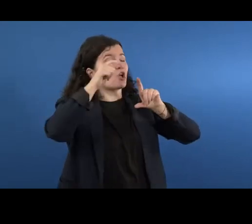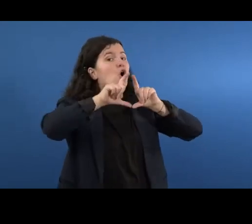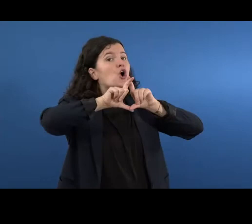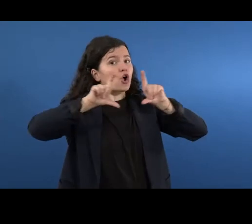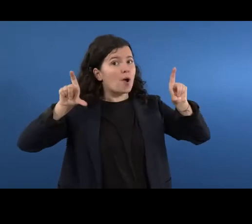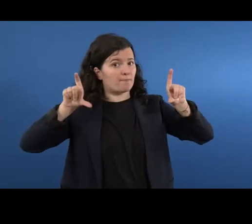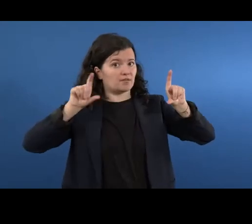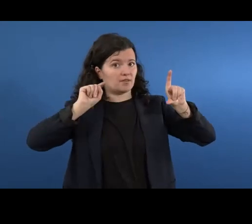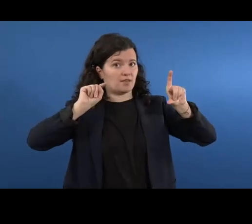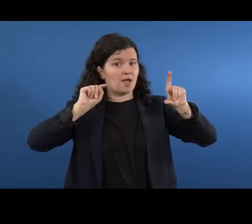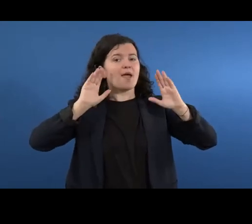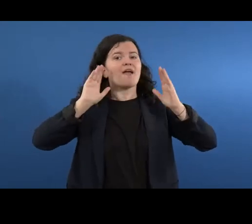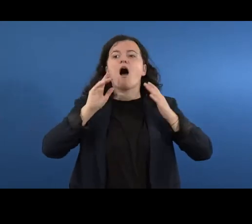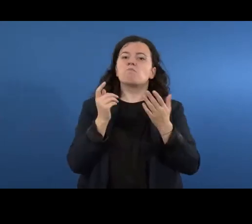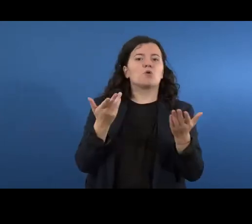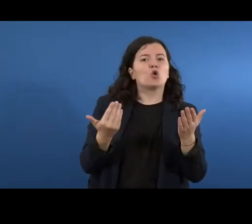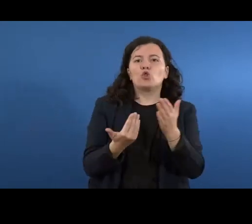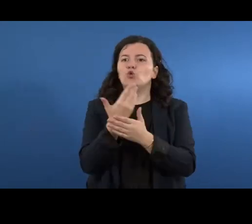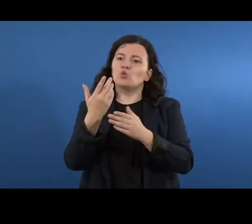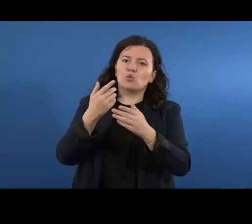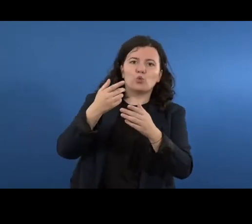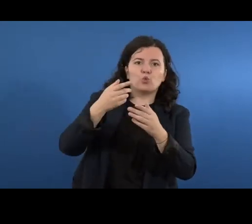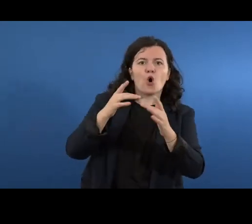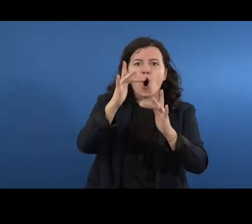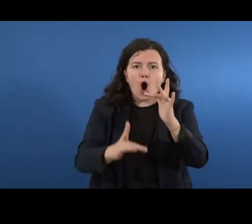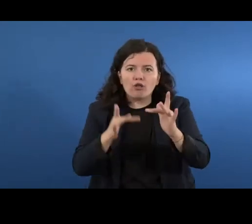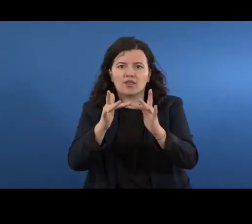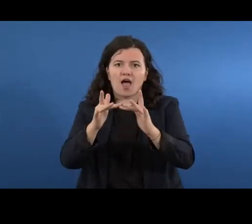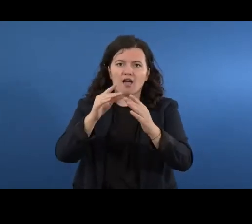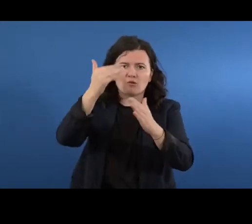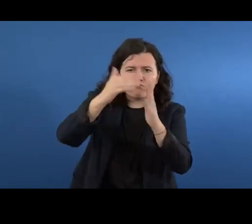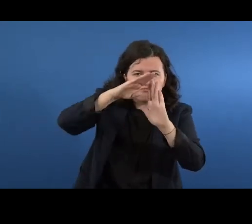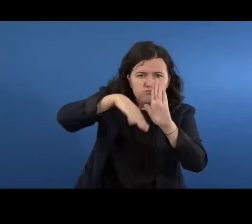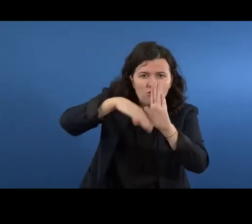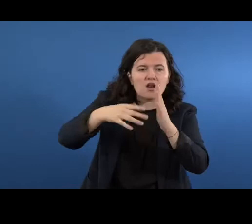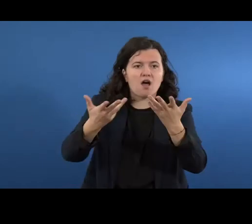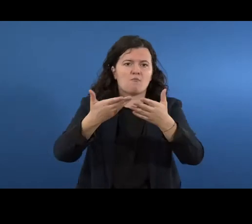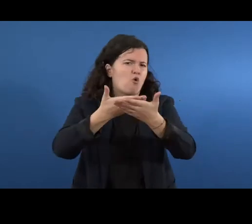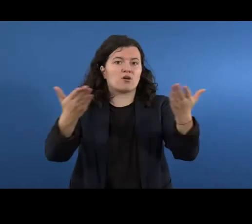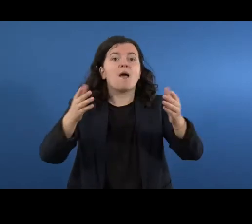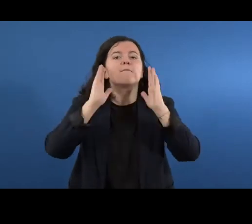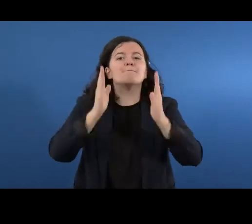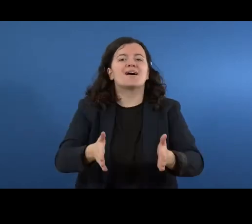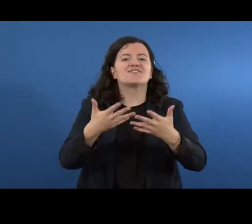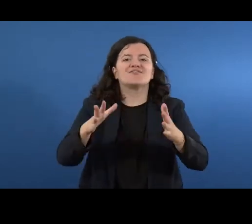procuring accessible virtual tools and train people on how to use them, because